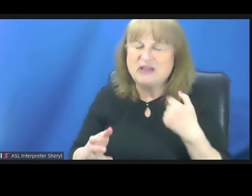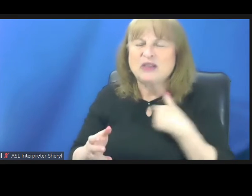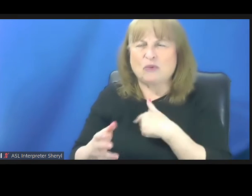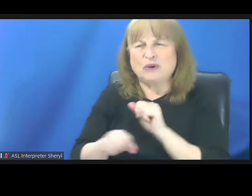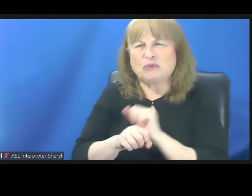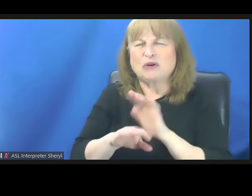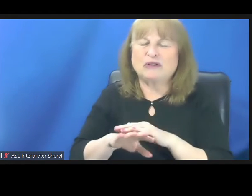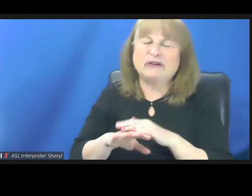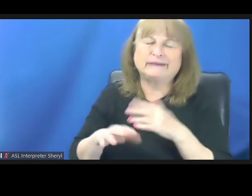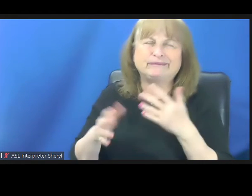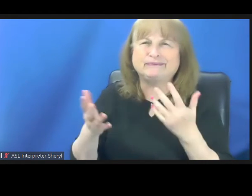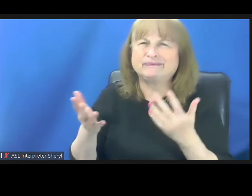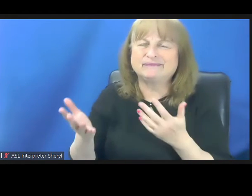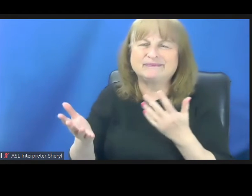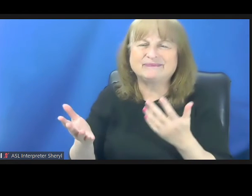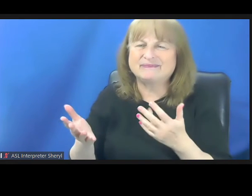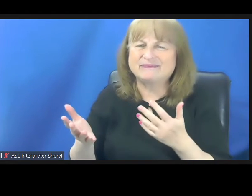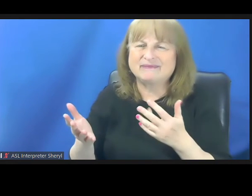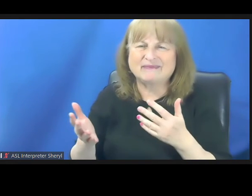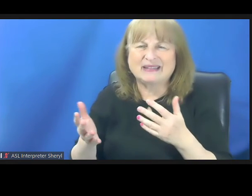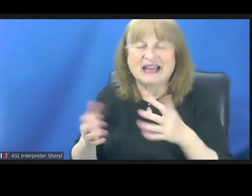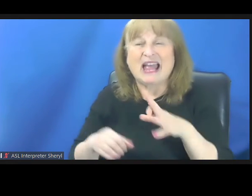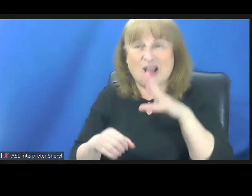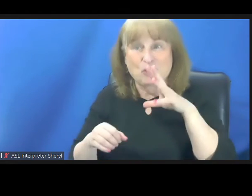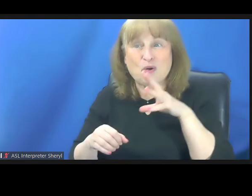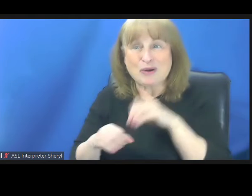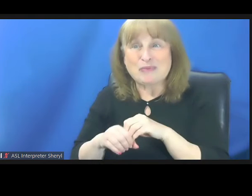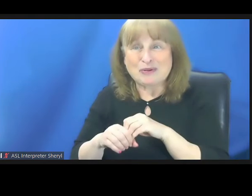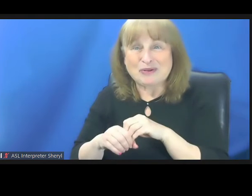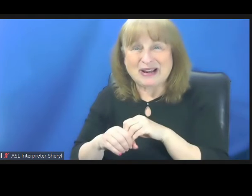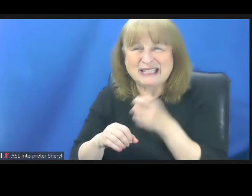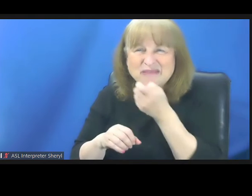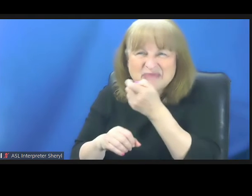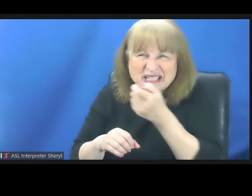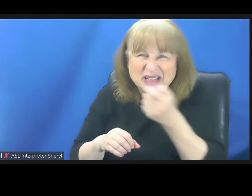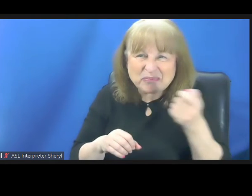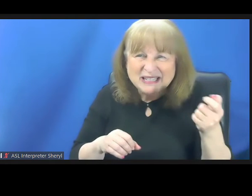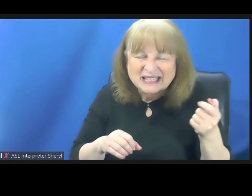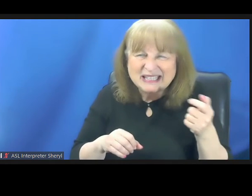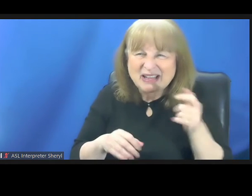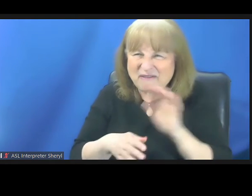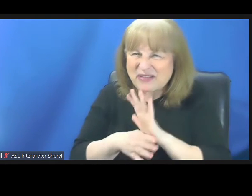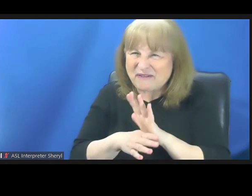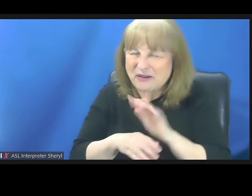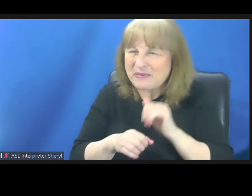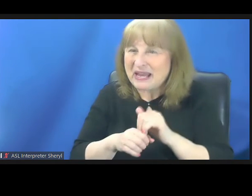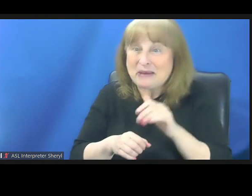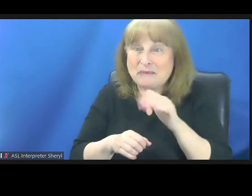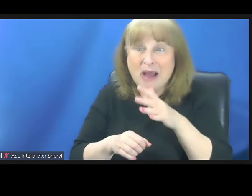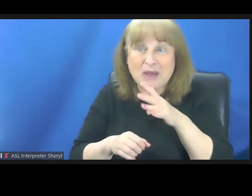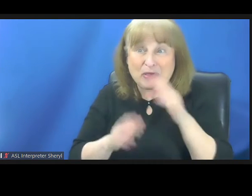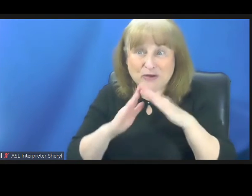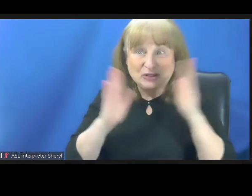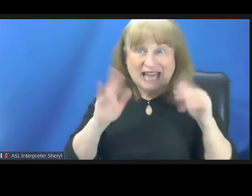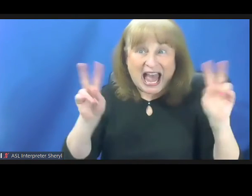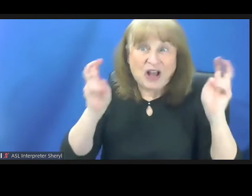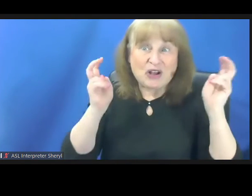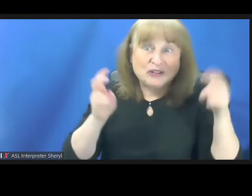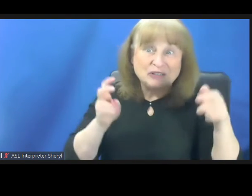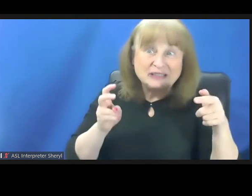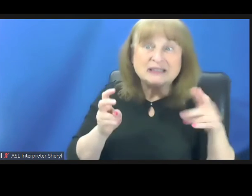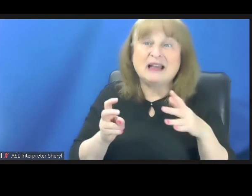on, it incorporates bits and pieces of the film itself in my mother's house, but